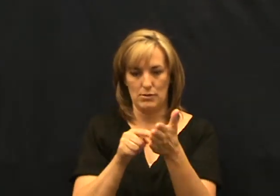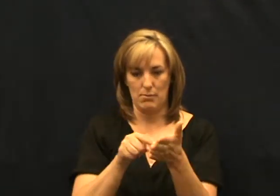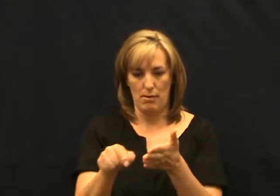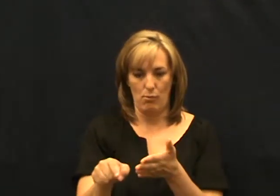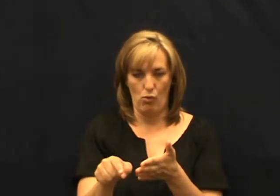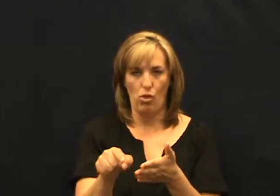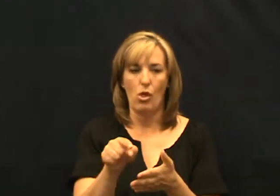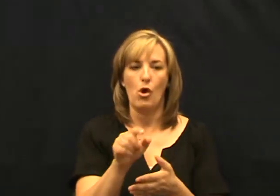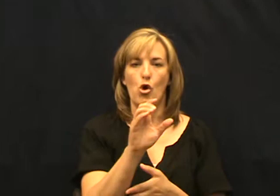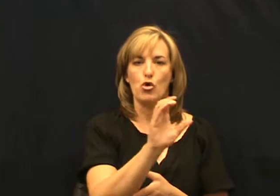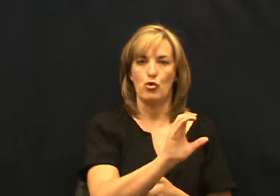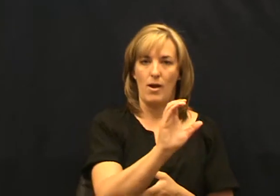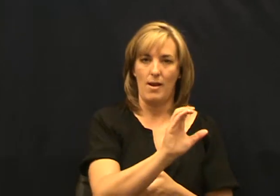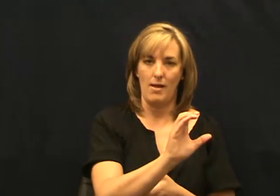to reduce the cash.